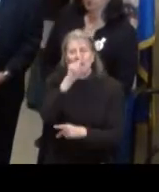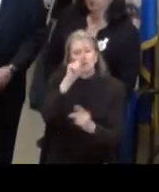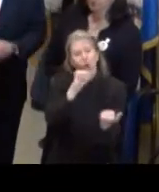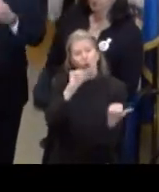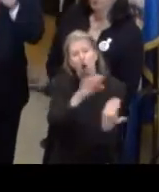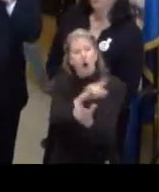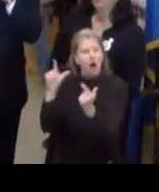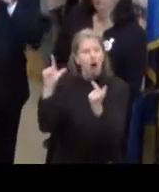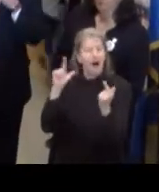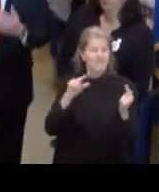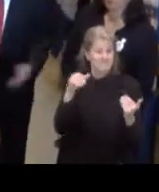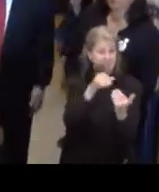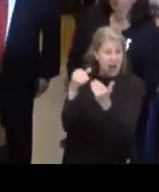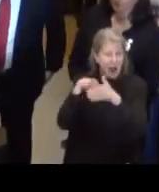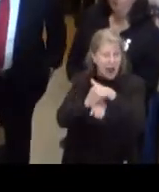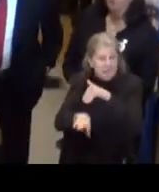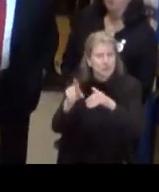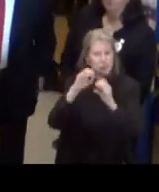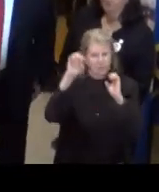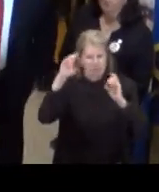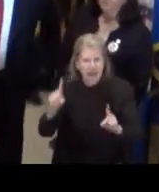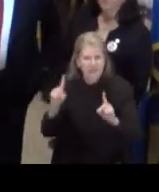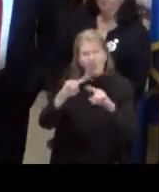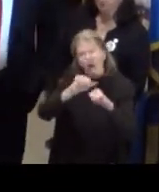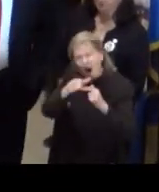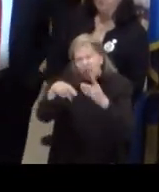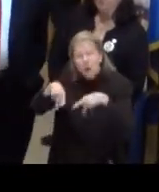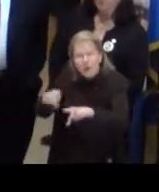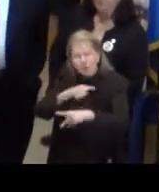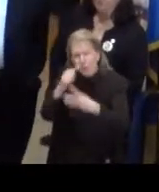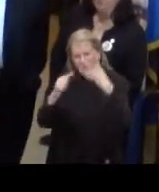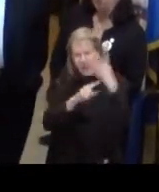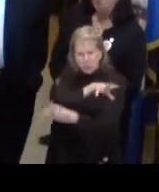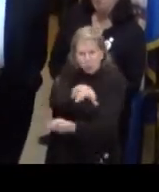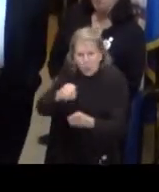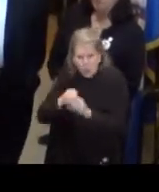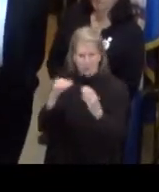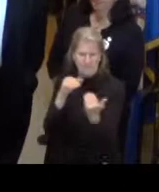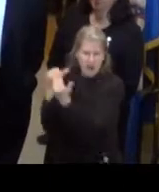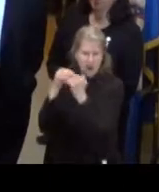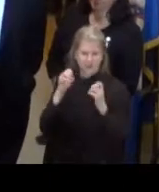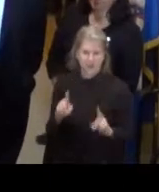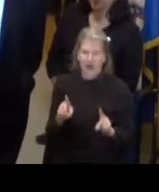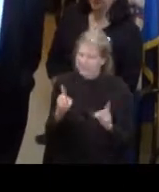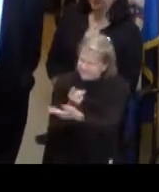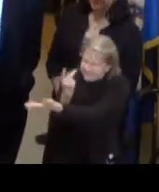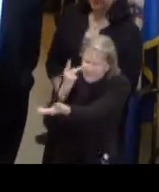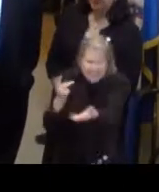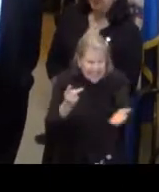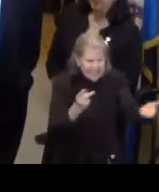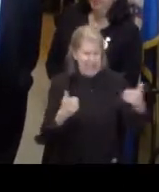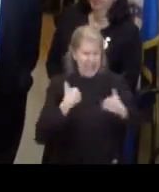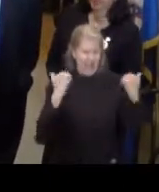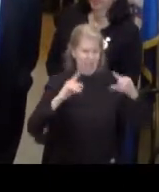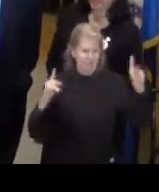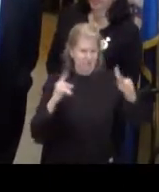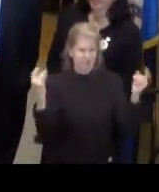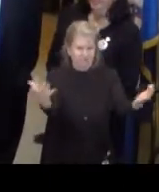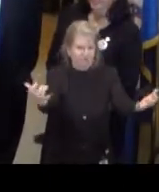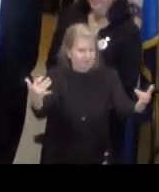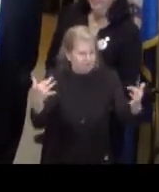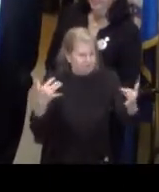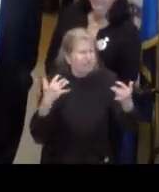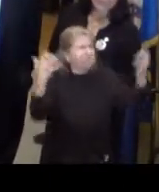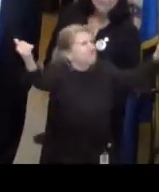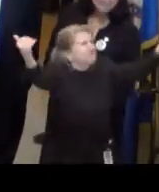to education and all the opportunities that come with that. Look at all of you here today, young people standing at the forefront